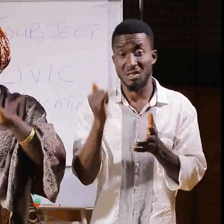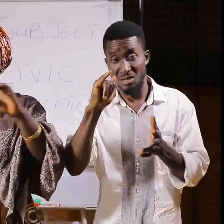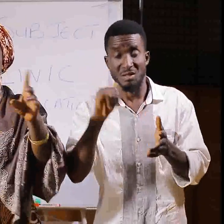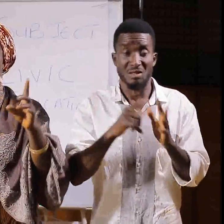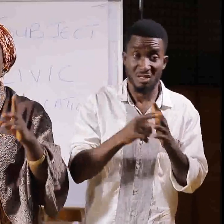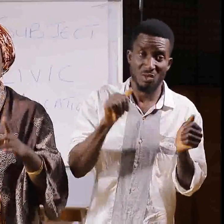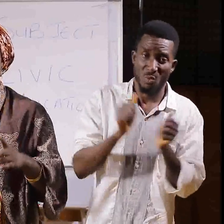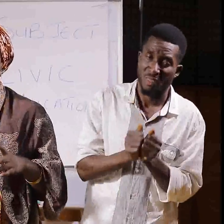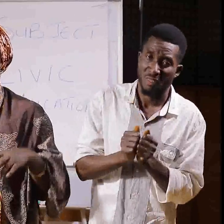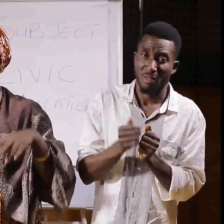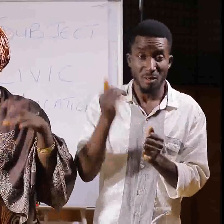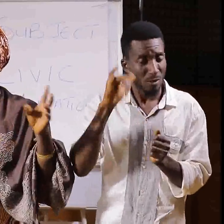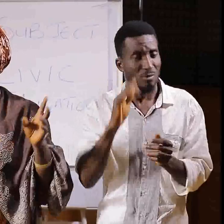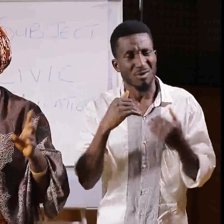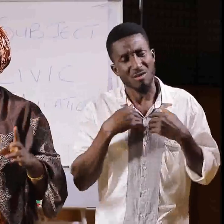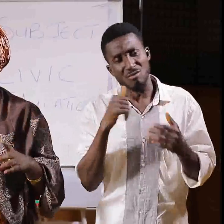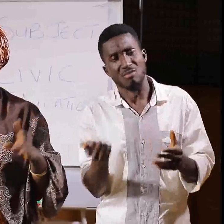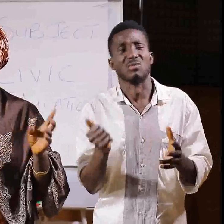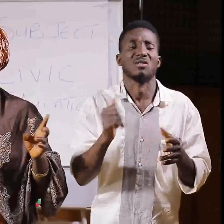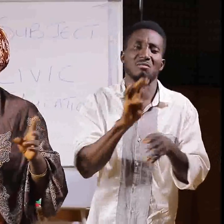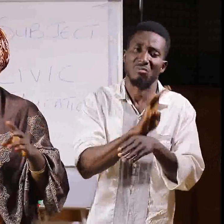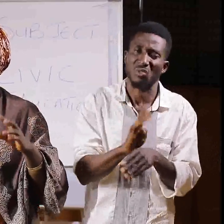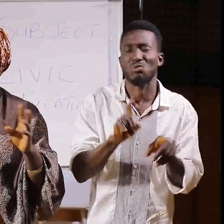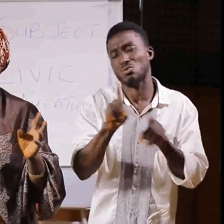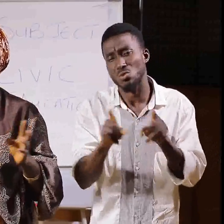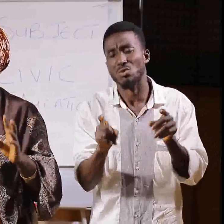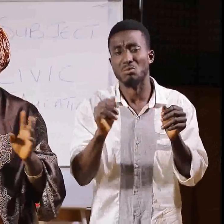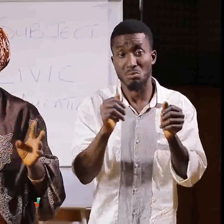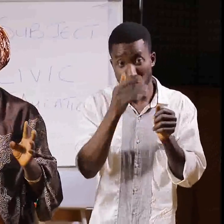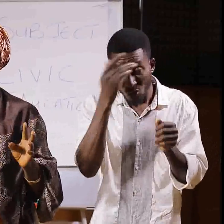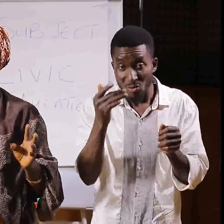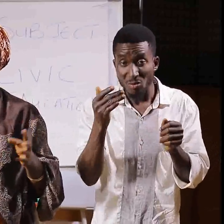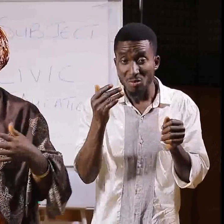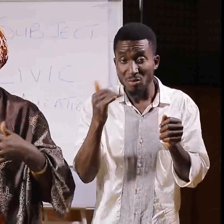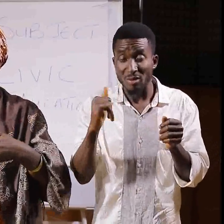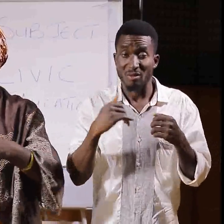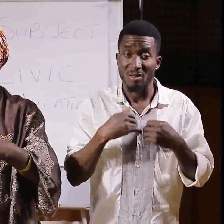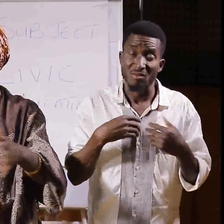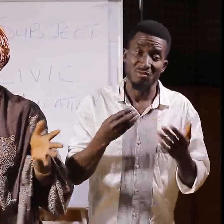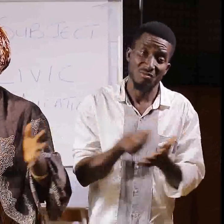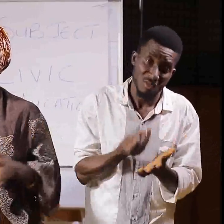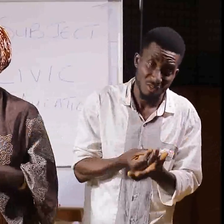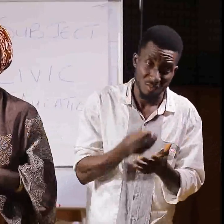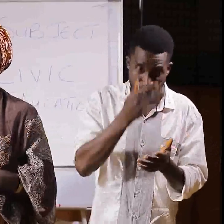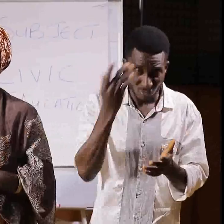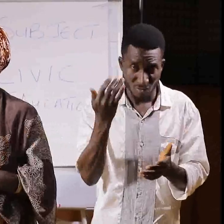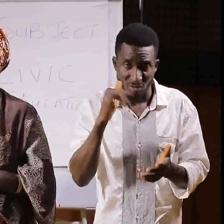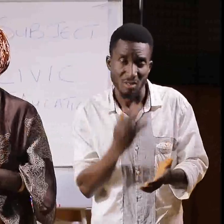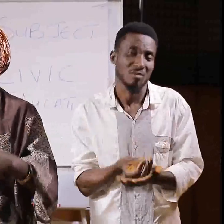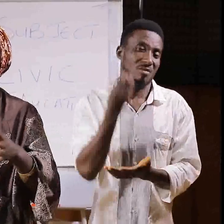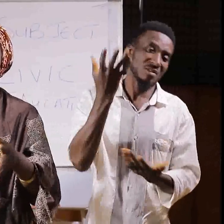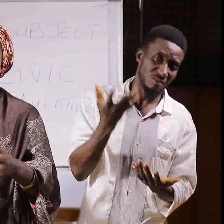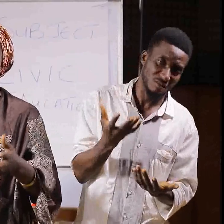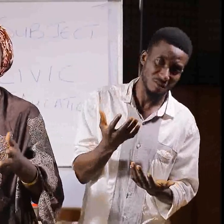have other source of income through those businesses. They will be able to spread their tentacles